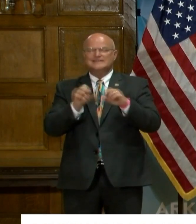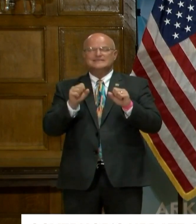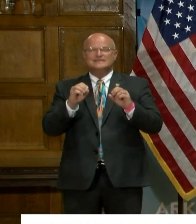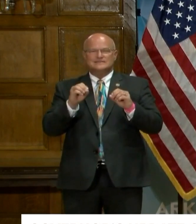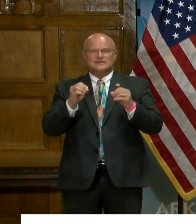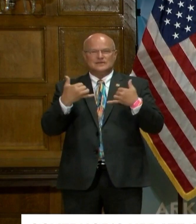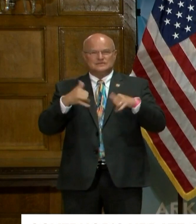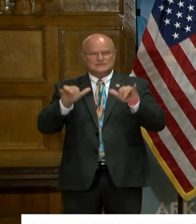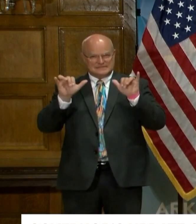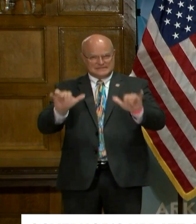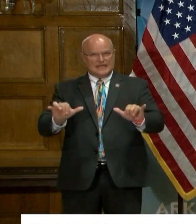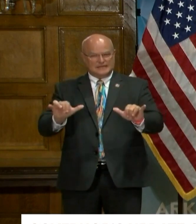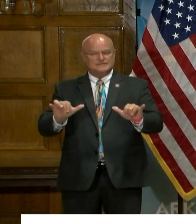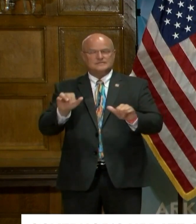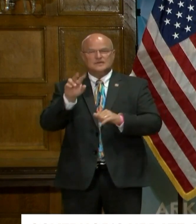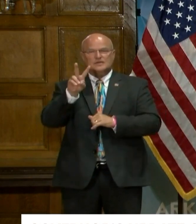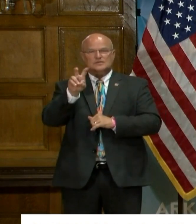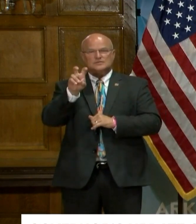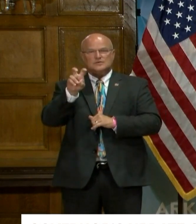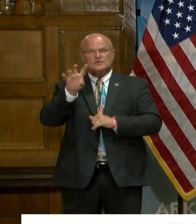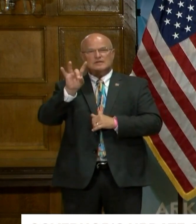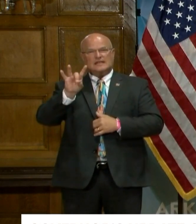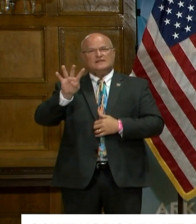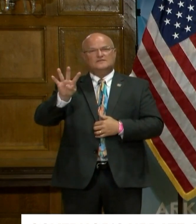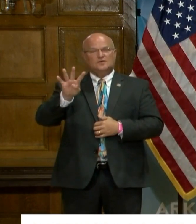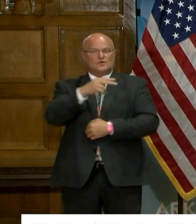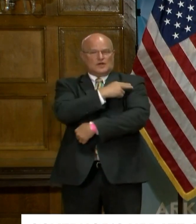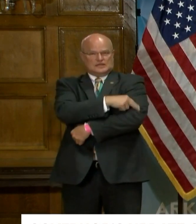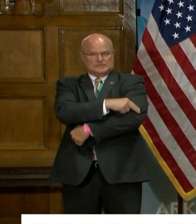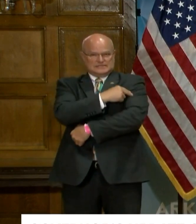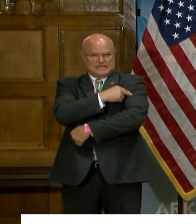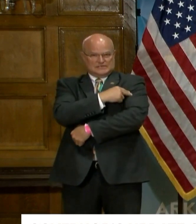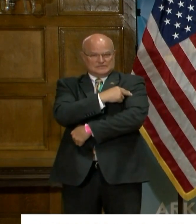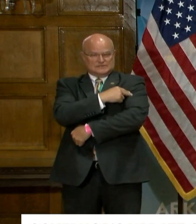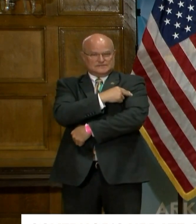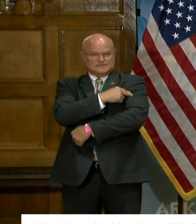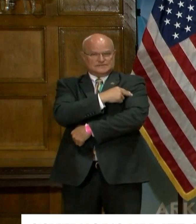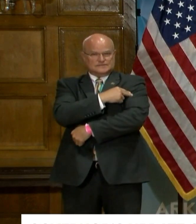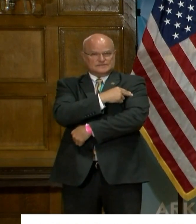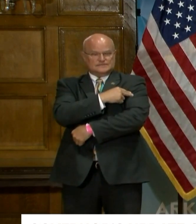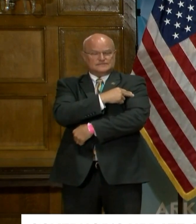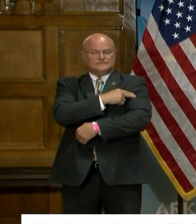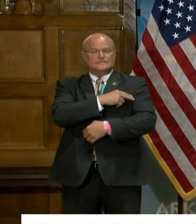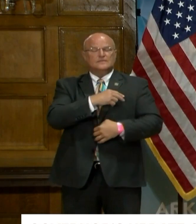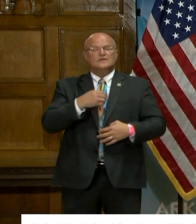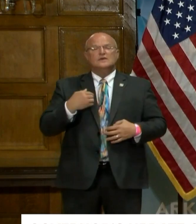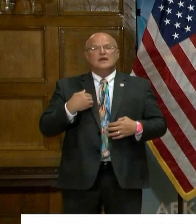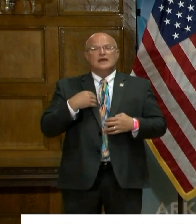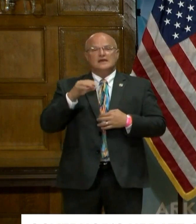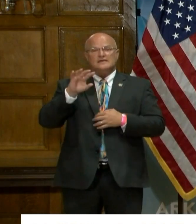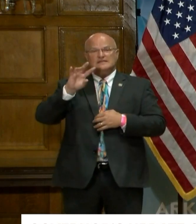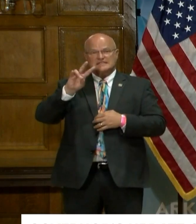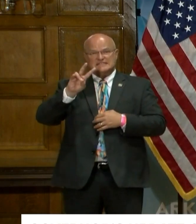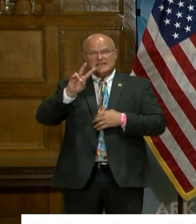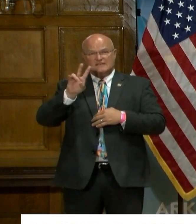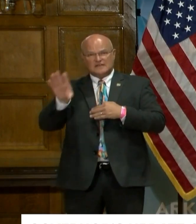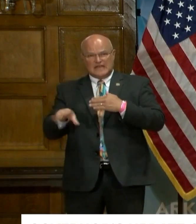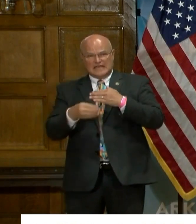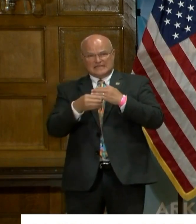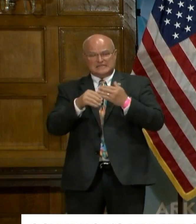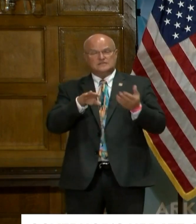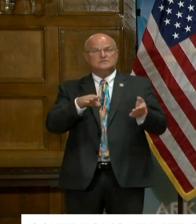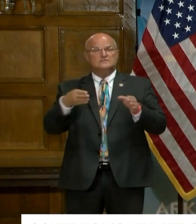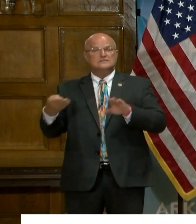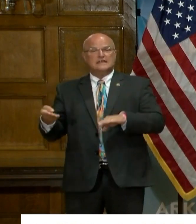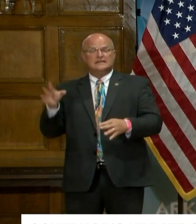there's remains at 284 hospitalizations. We have 7 additional deaths. That